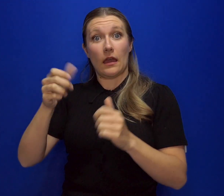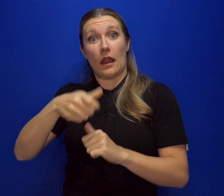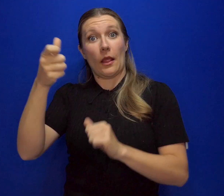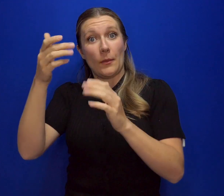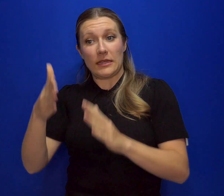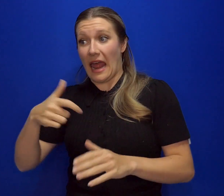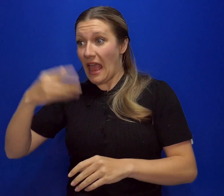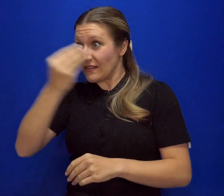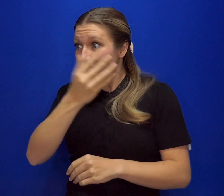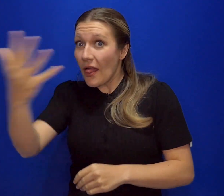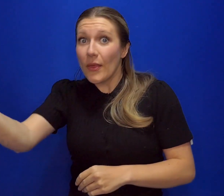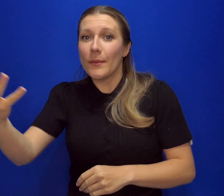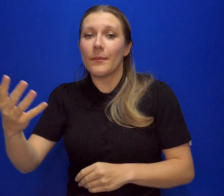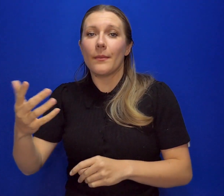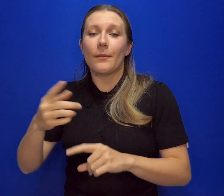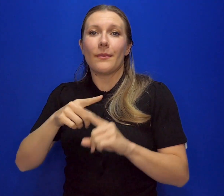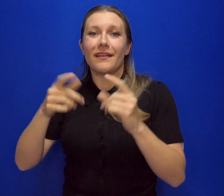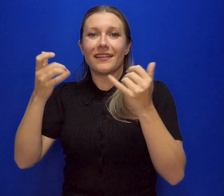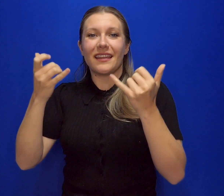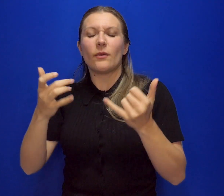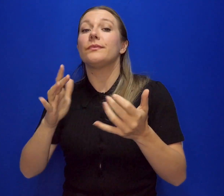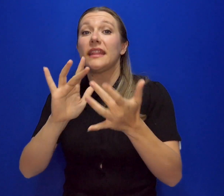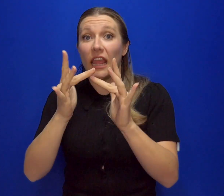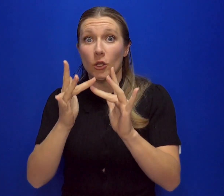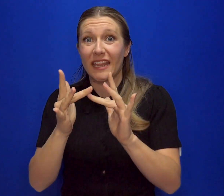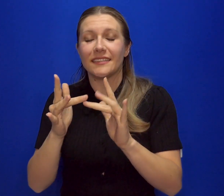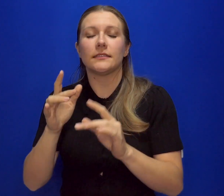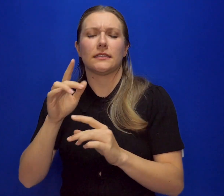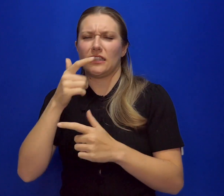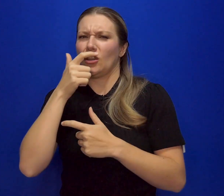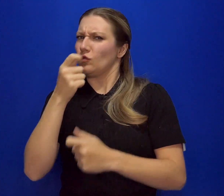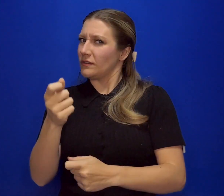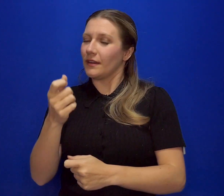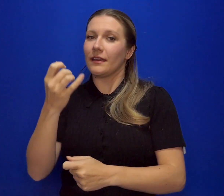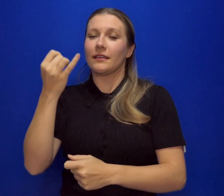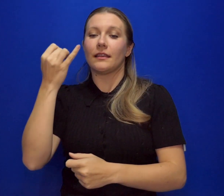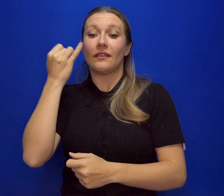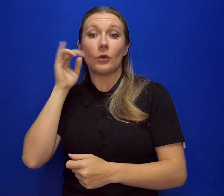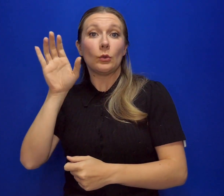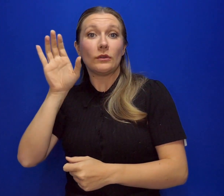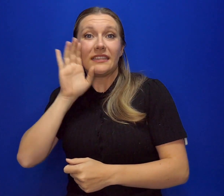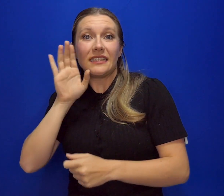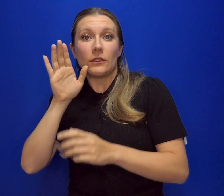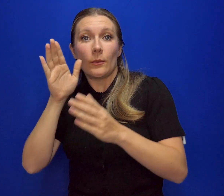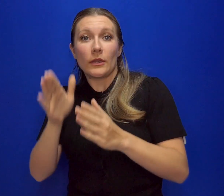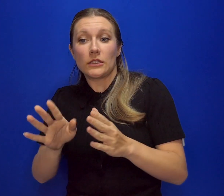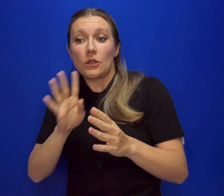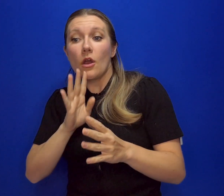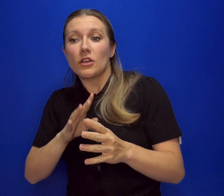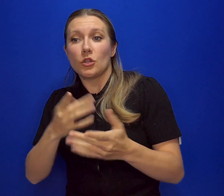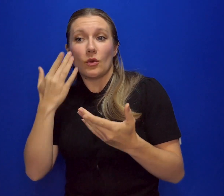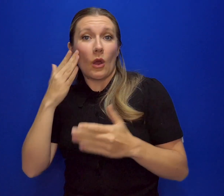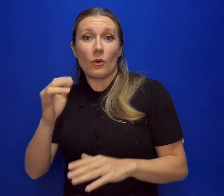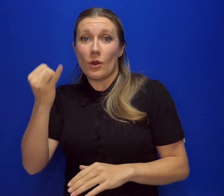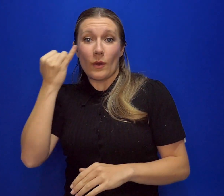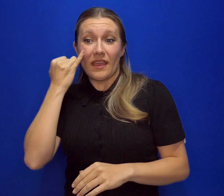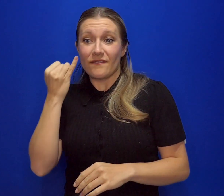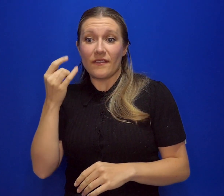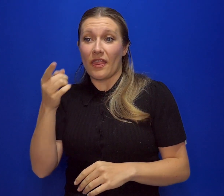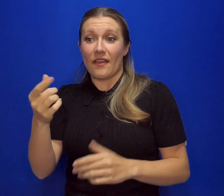have to go tell them. And now the internet's interesting because when you're listening to someone talk, you have no idea if they've had diabetes for 3 minutes longer than you or